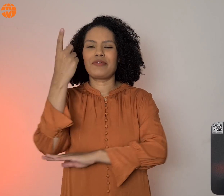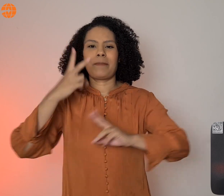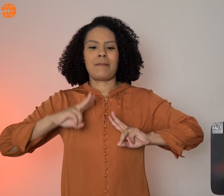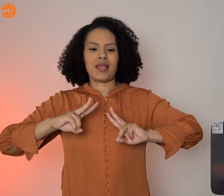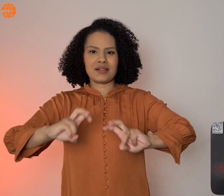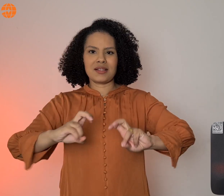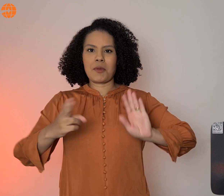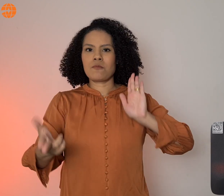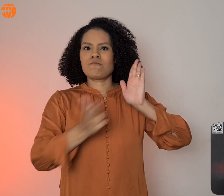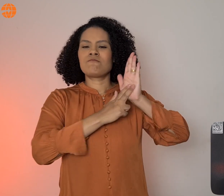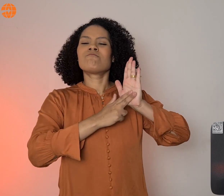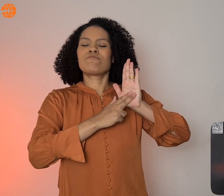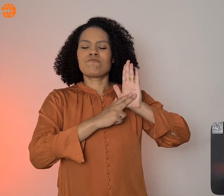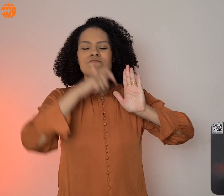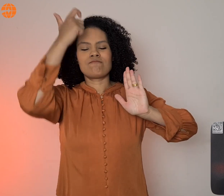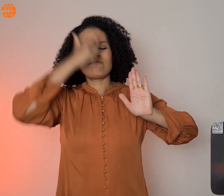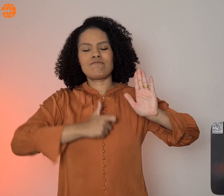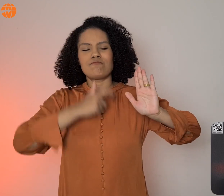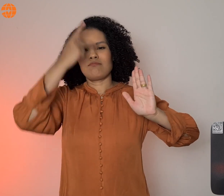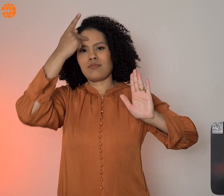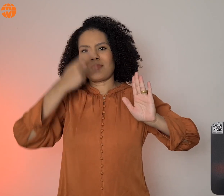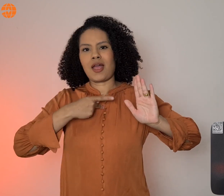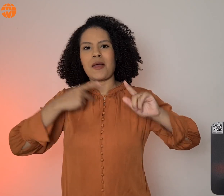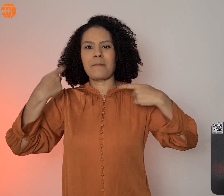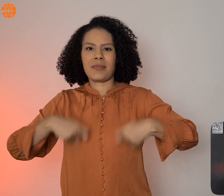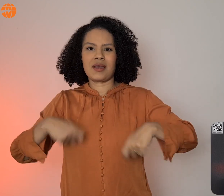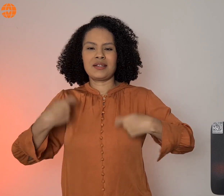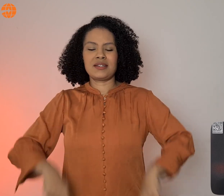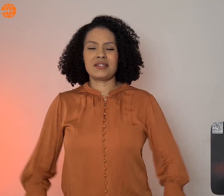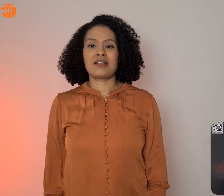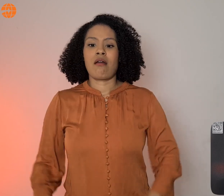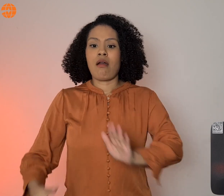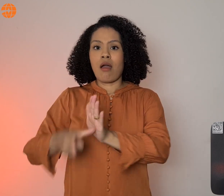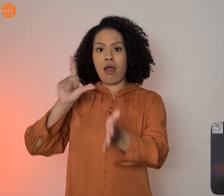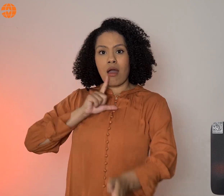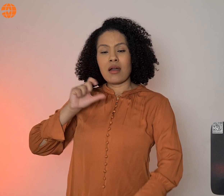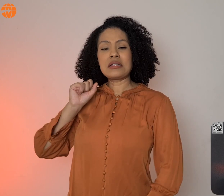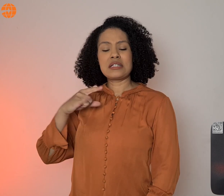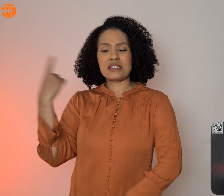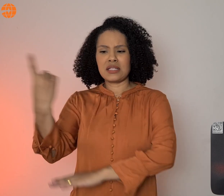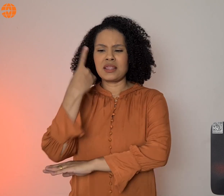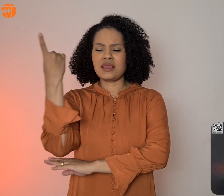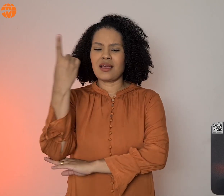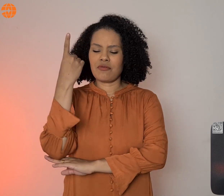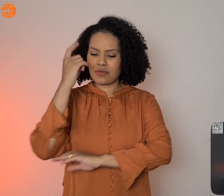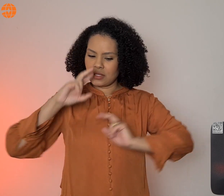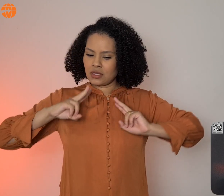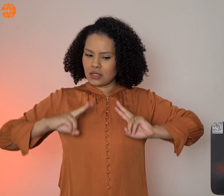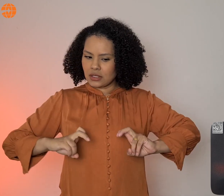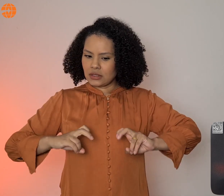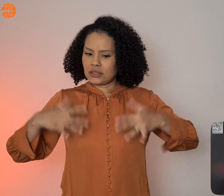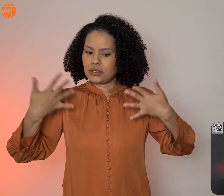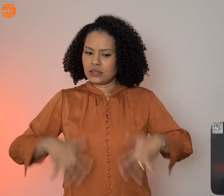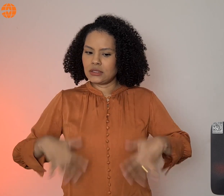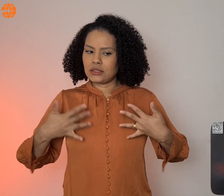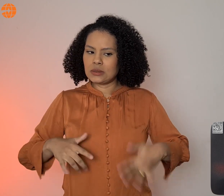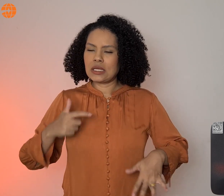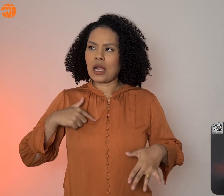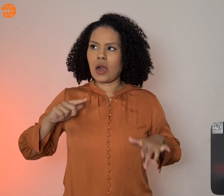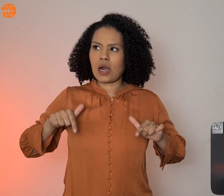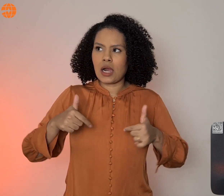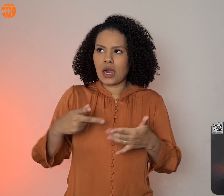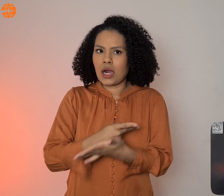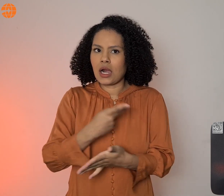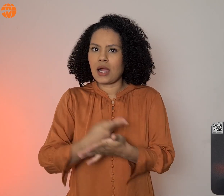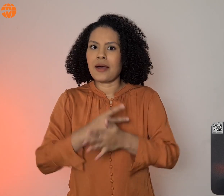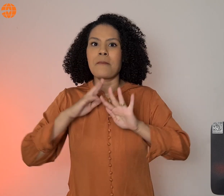to come convict him of his sin with Bathsheba. Se ele tivesse pregado para ele em um determinado momento, ele não precisaria de Natã vir